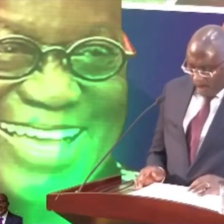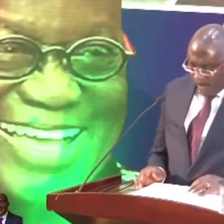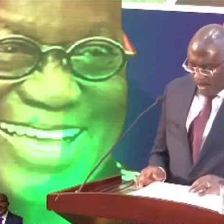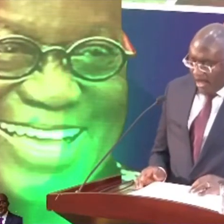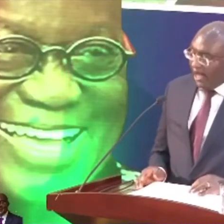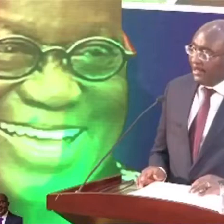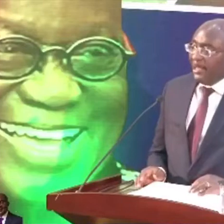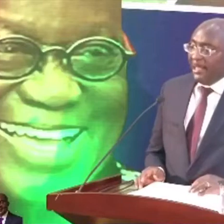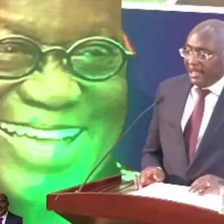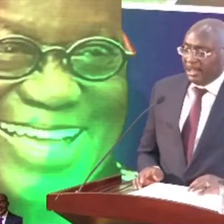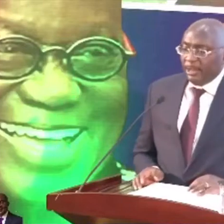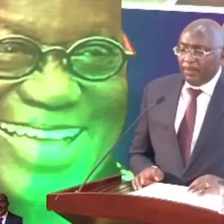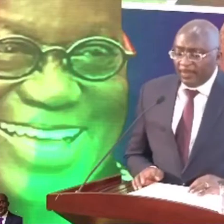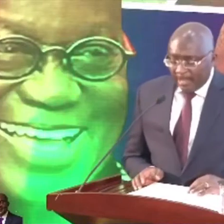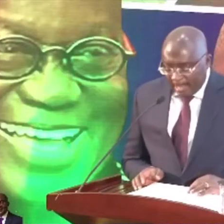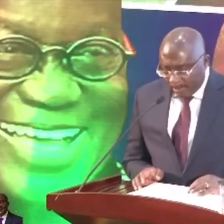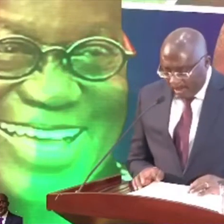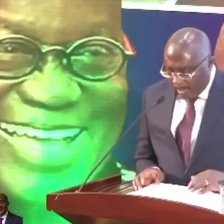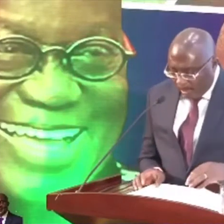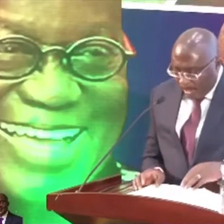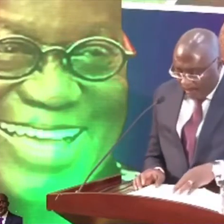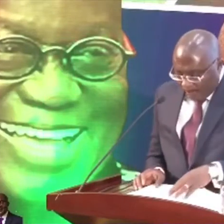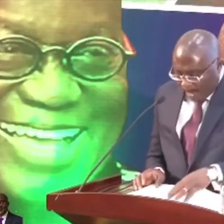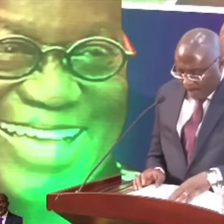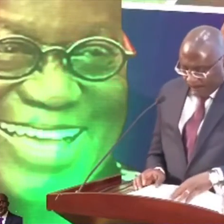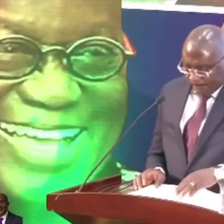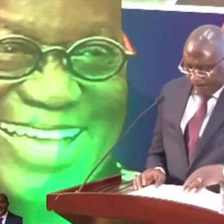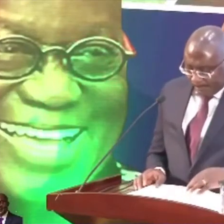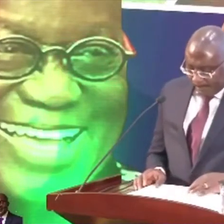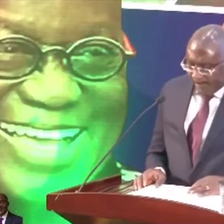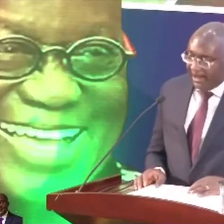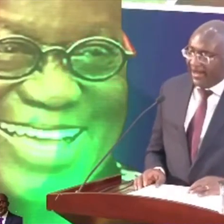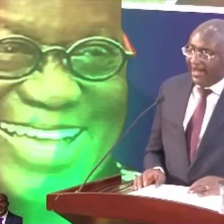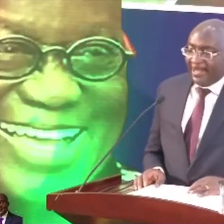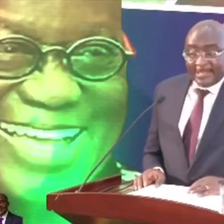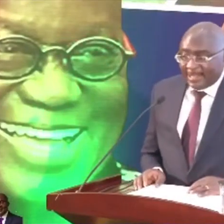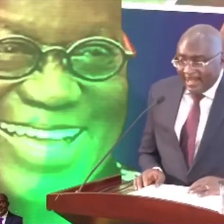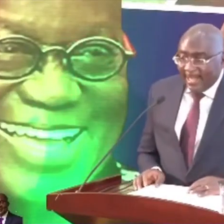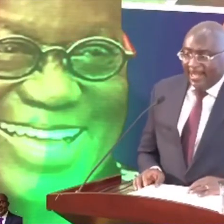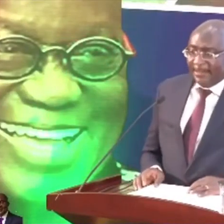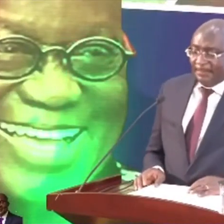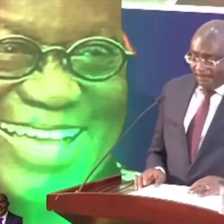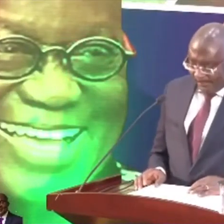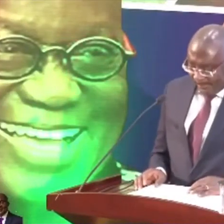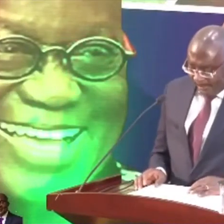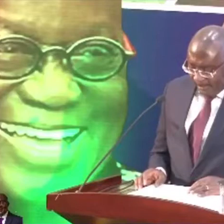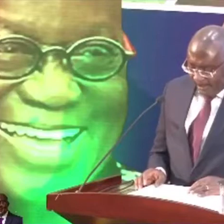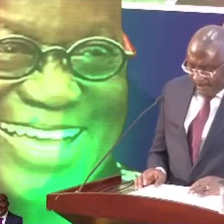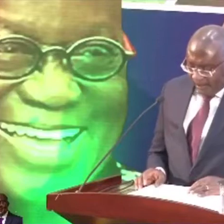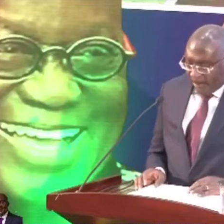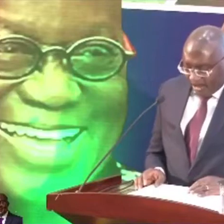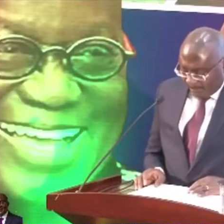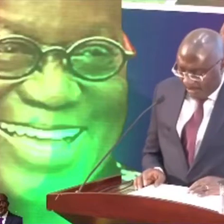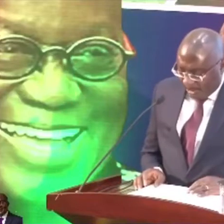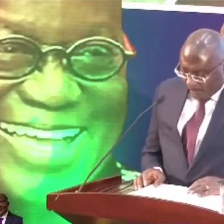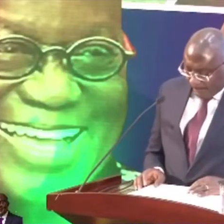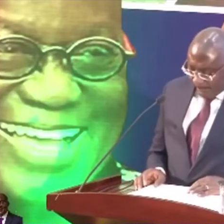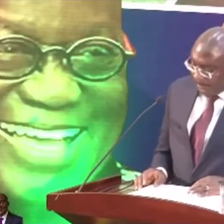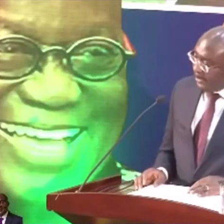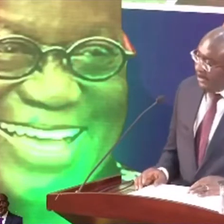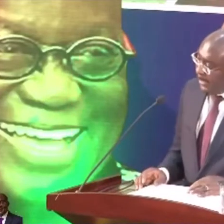so under the leadership of Nana Addo Dankwa Akufo-Addo. It is clear from this